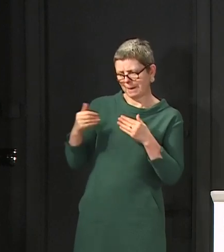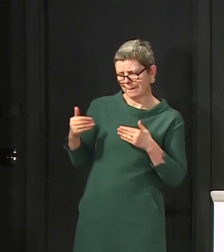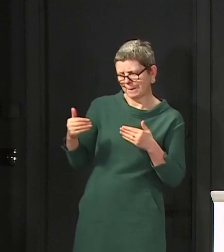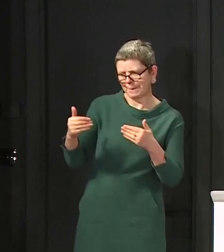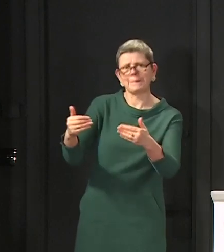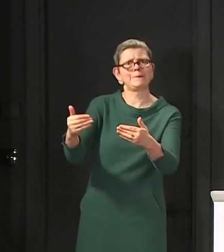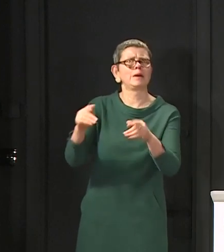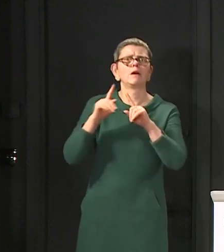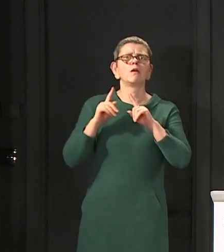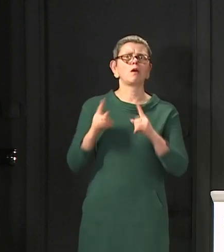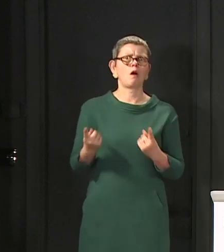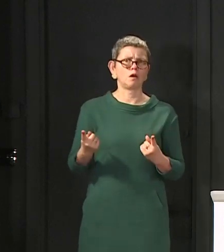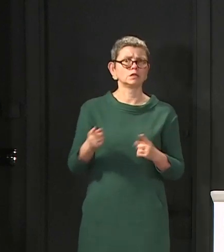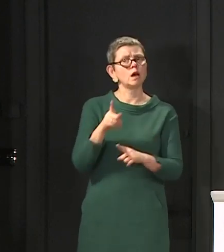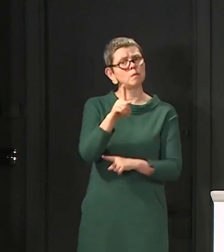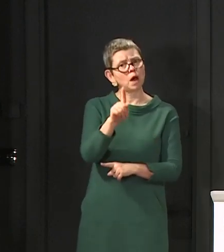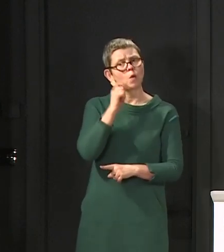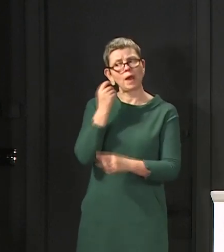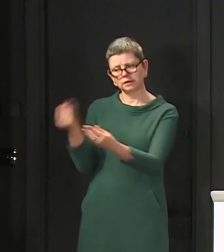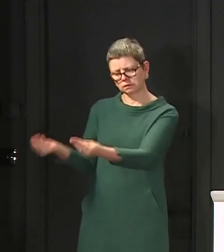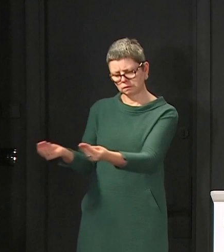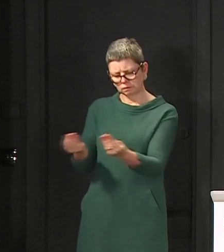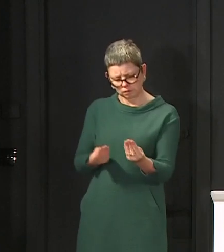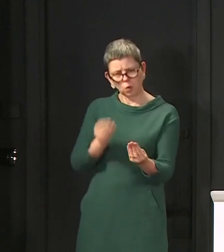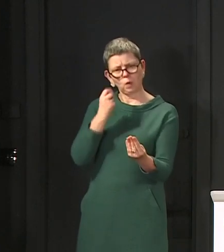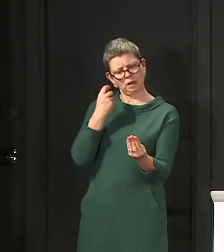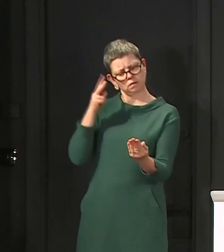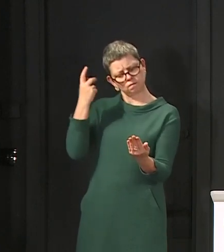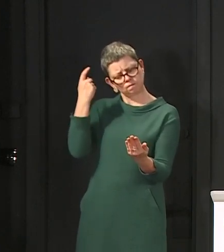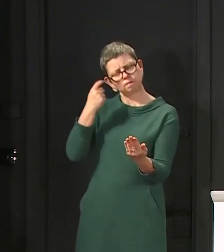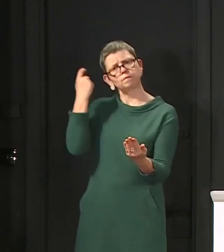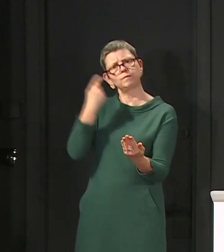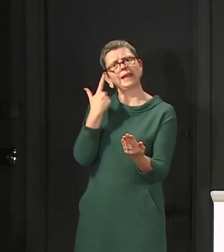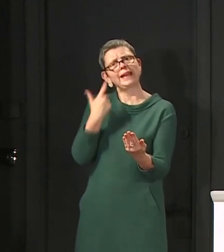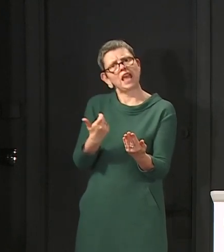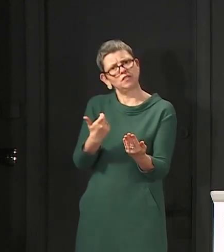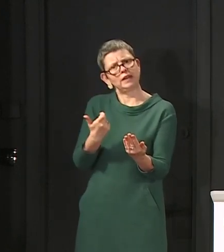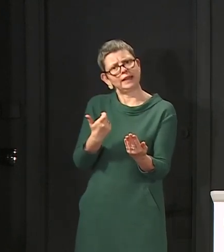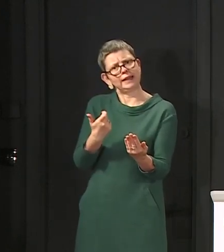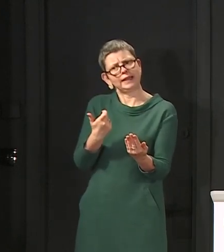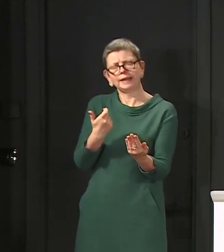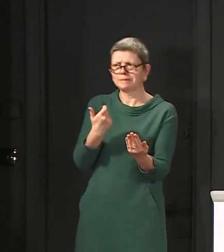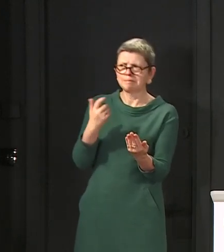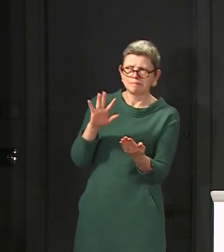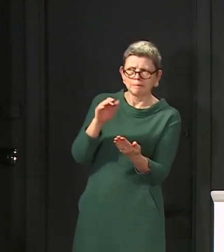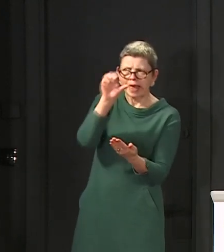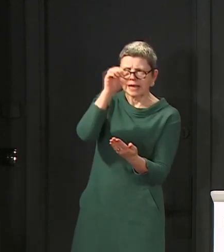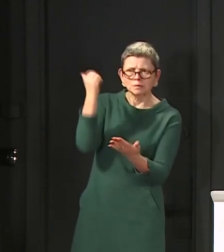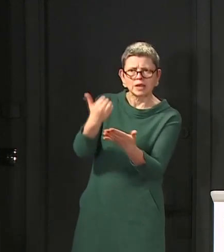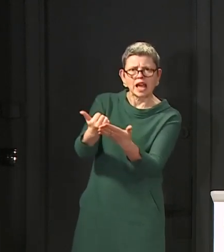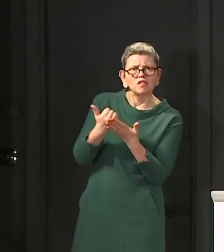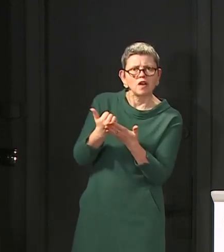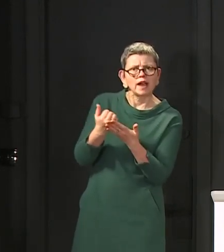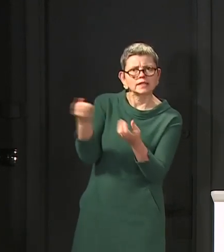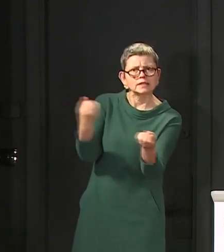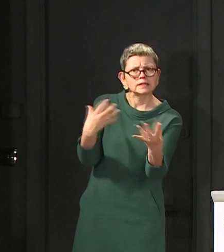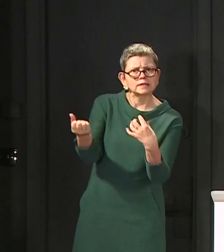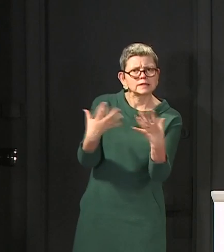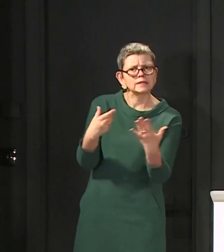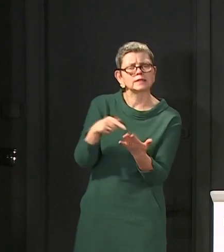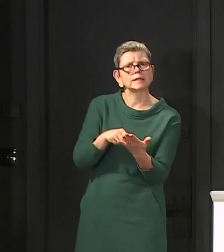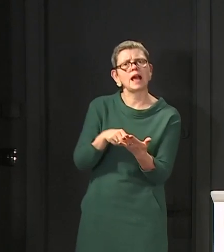will consider it carefully, and we will take our own expert advice on it. And as soon as possible, we will set out our own view on the phasing